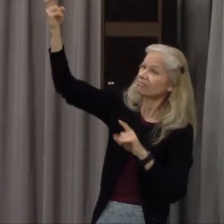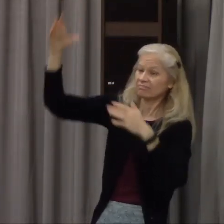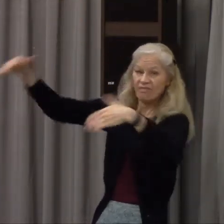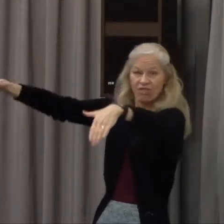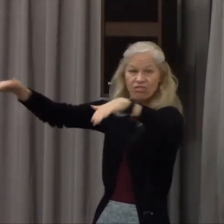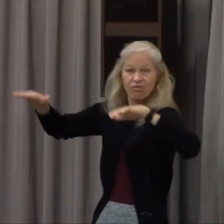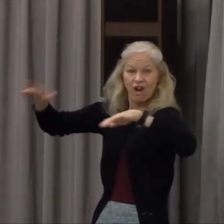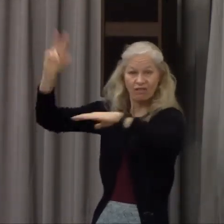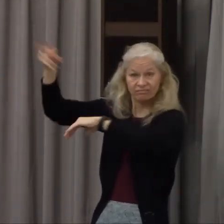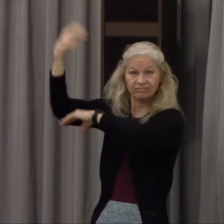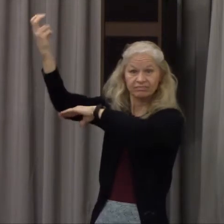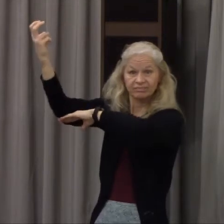books.